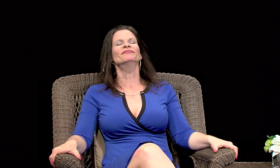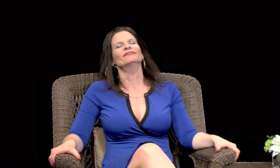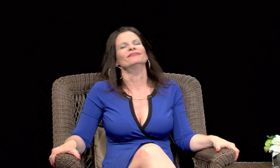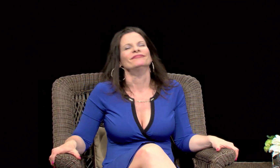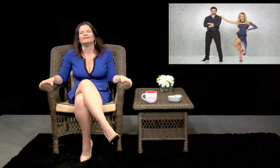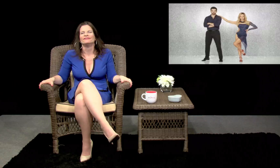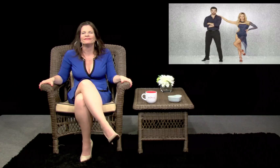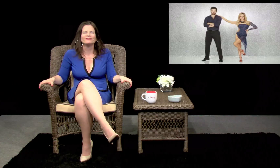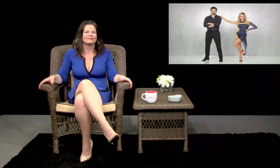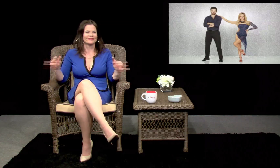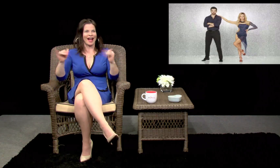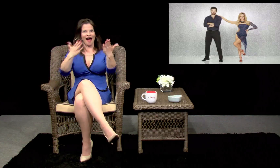for it.